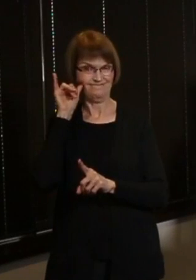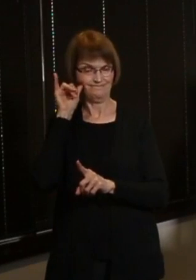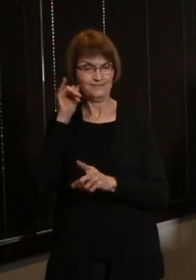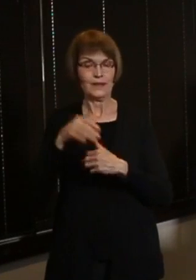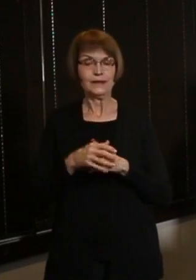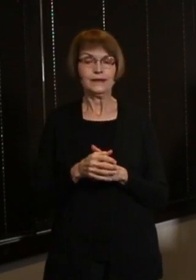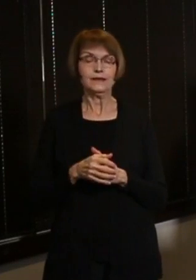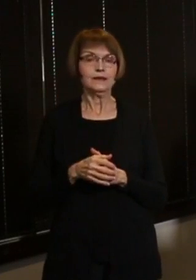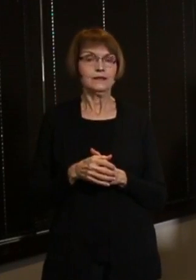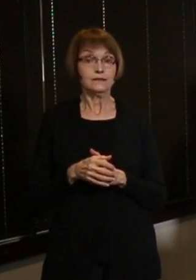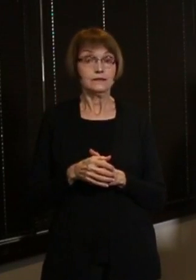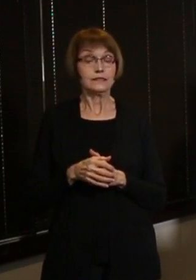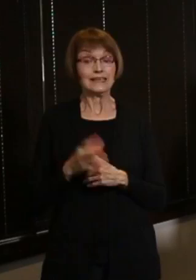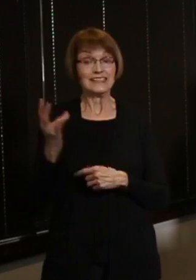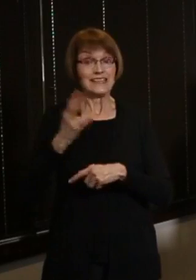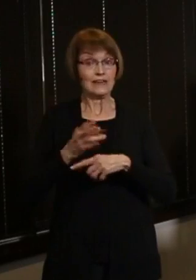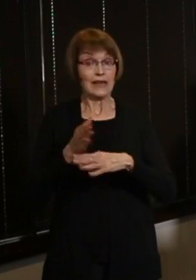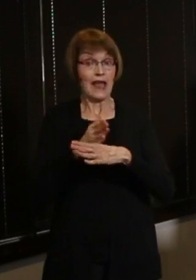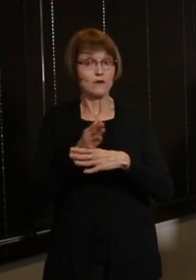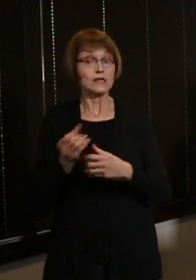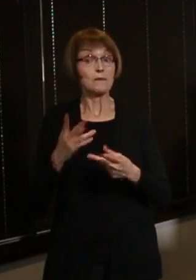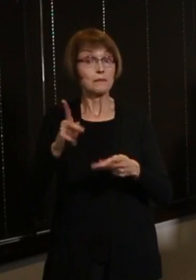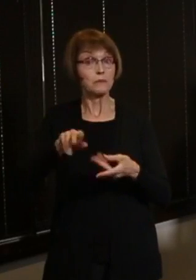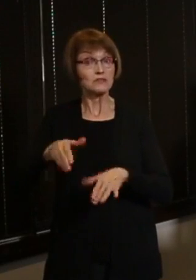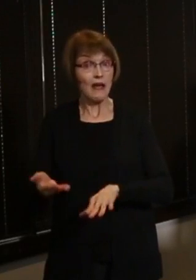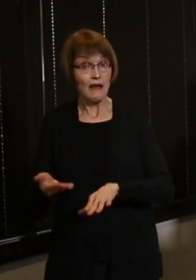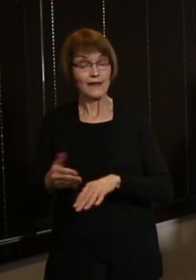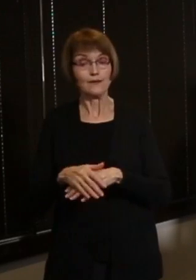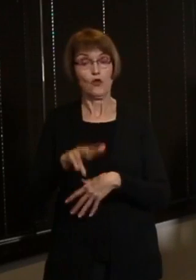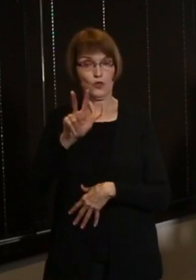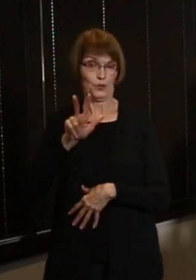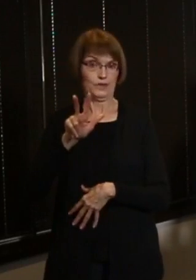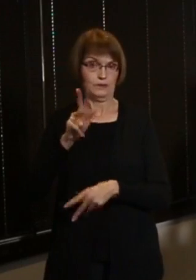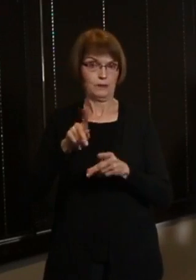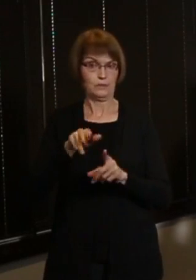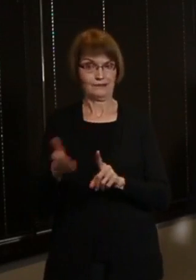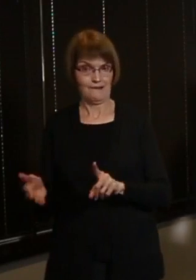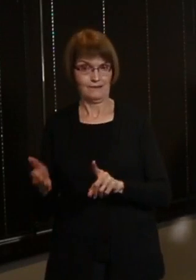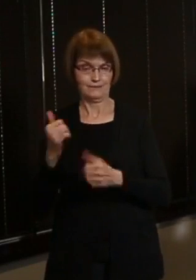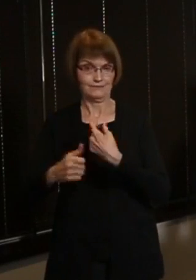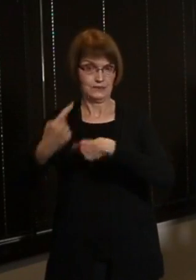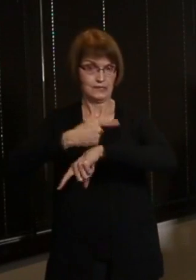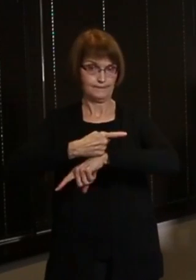hospitals. And that brings our 7-day moving average to 3 deaths per day.